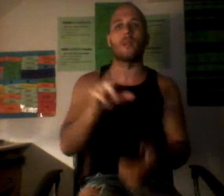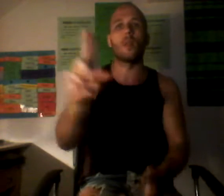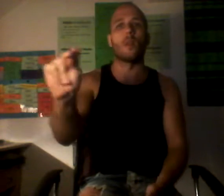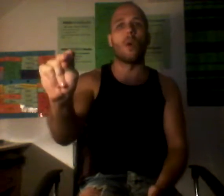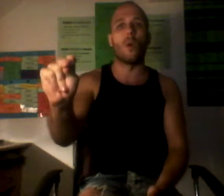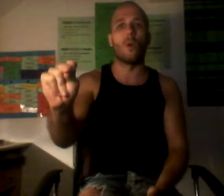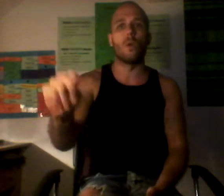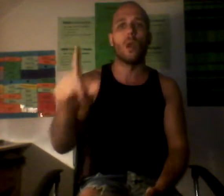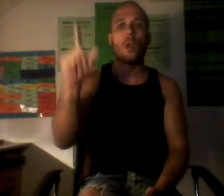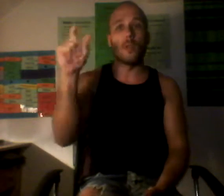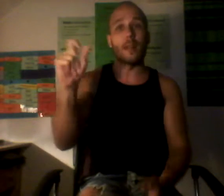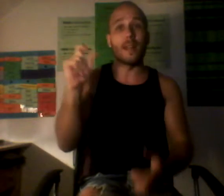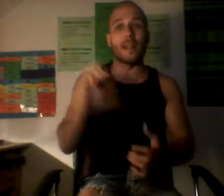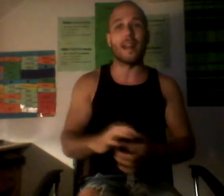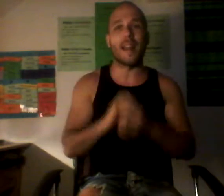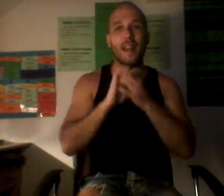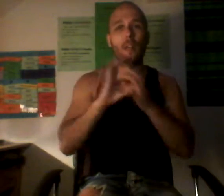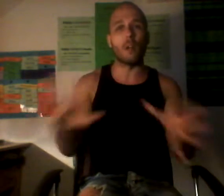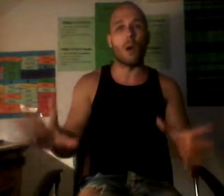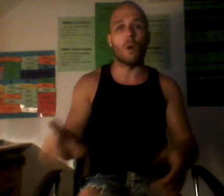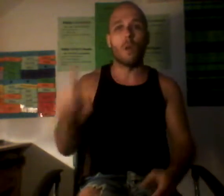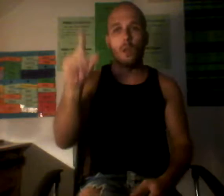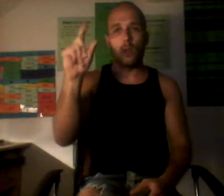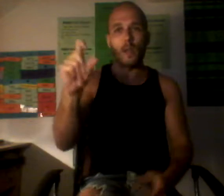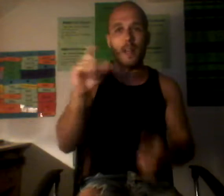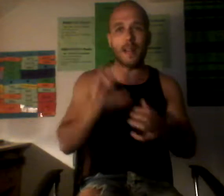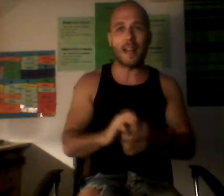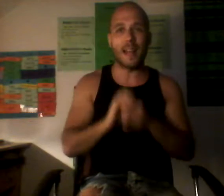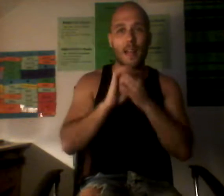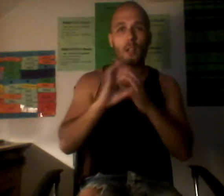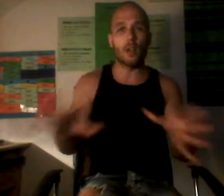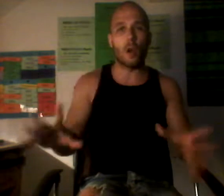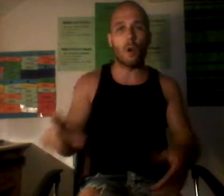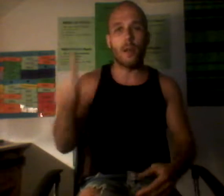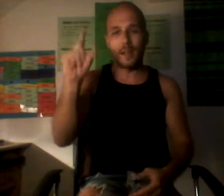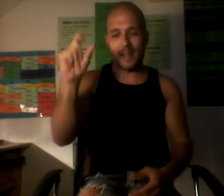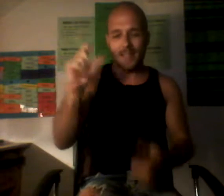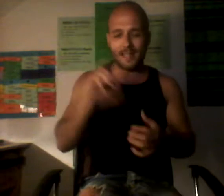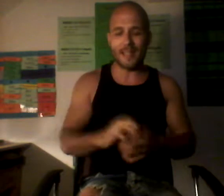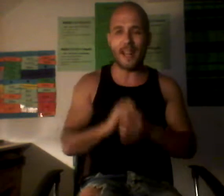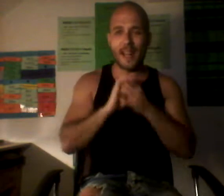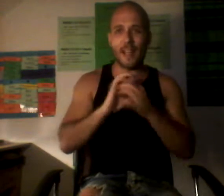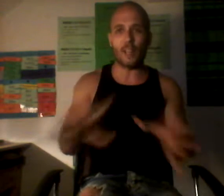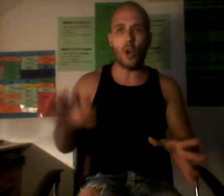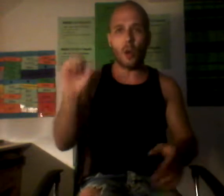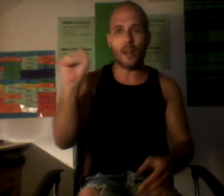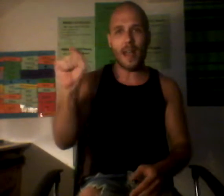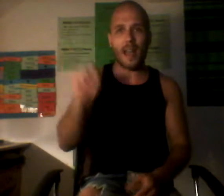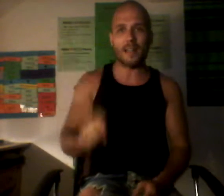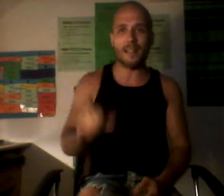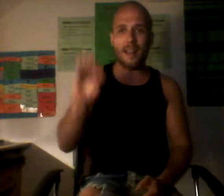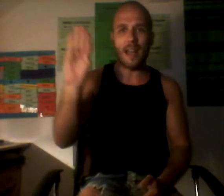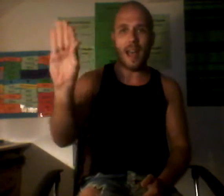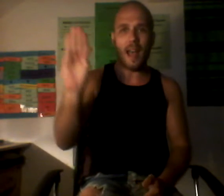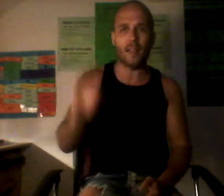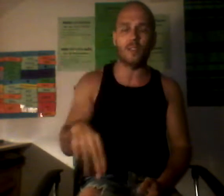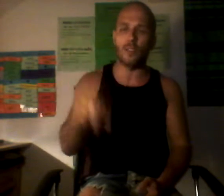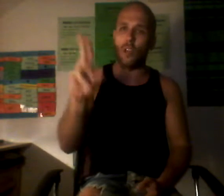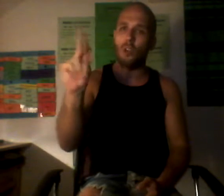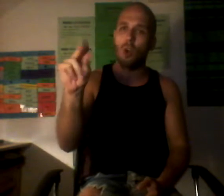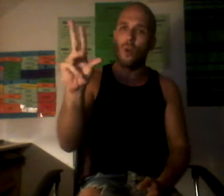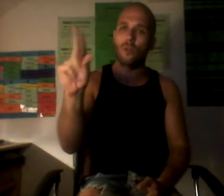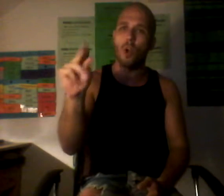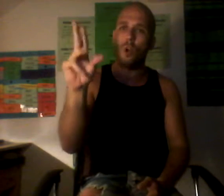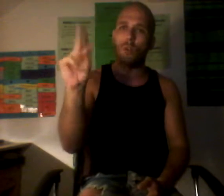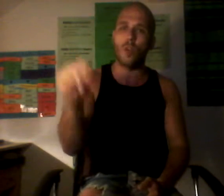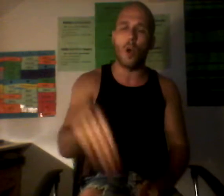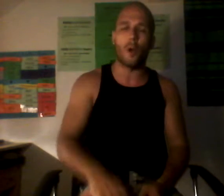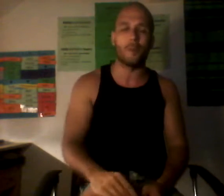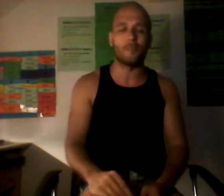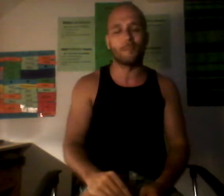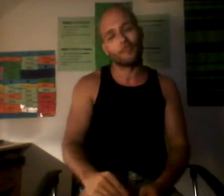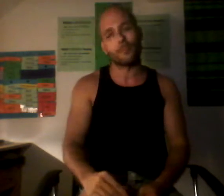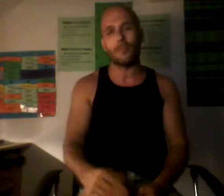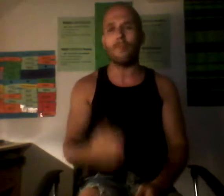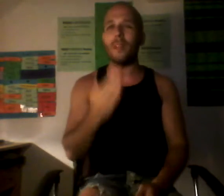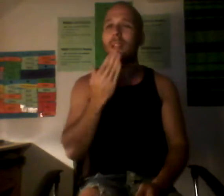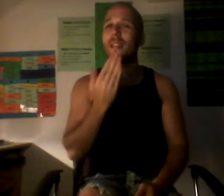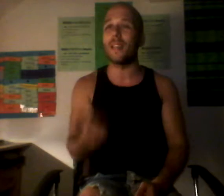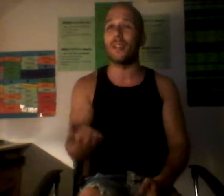no. You need to let it go, you need to let it go, need to let it go. Now to the out, to the no, no, no. Thank you